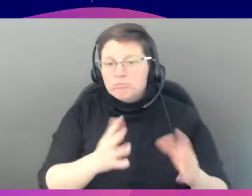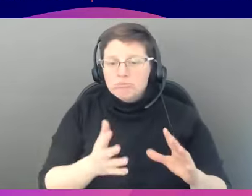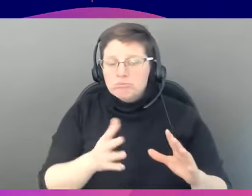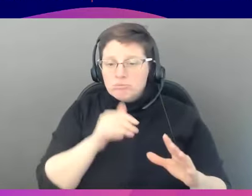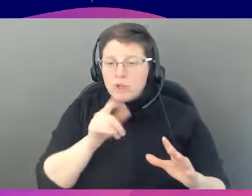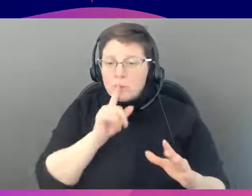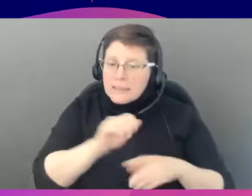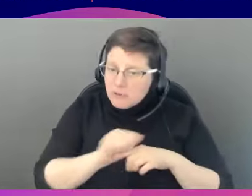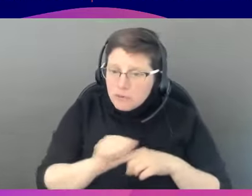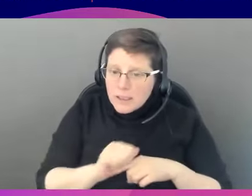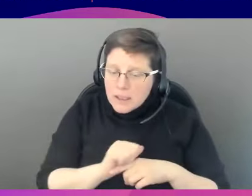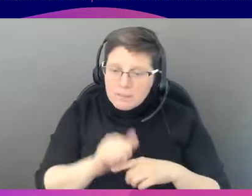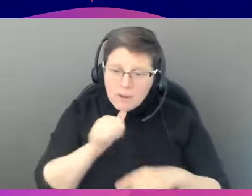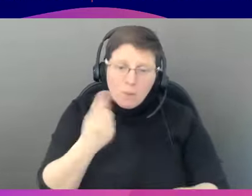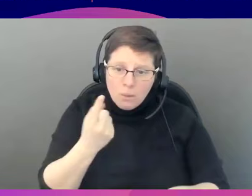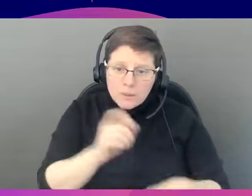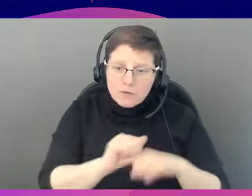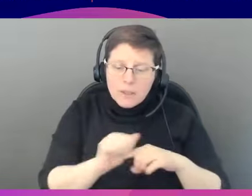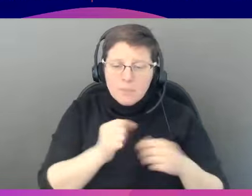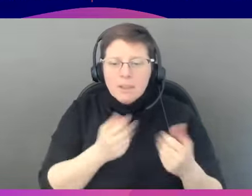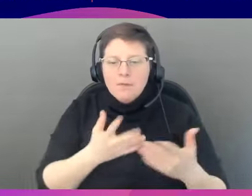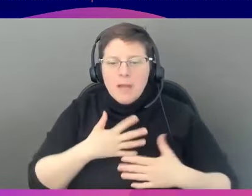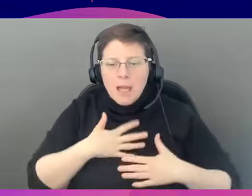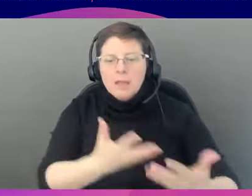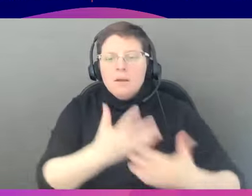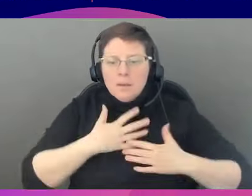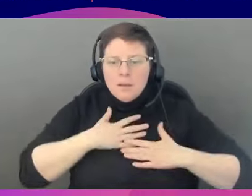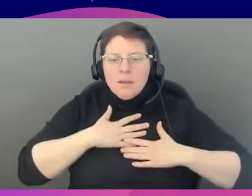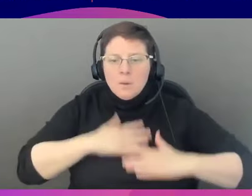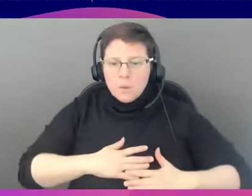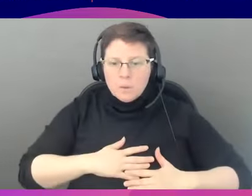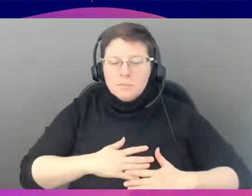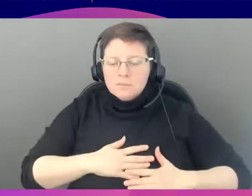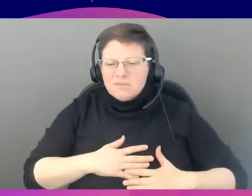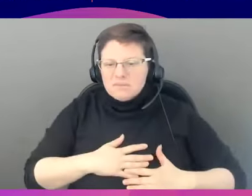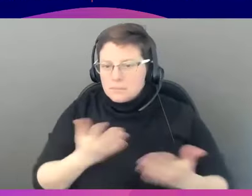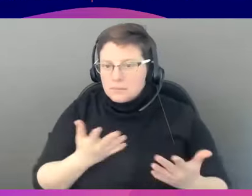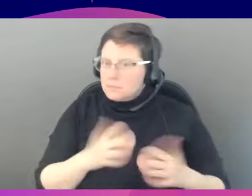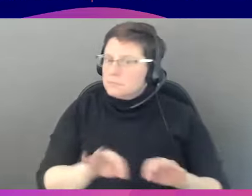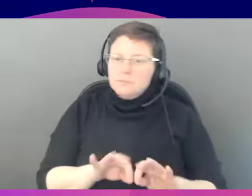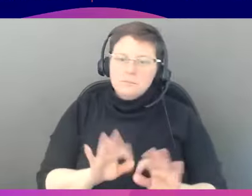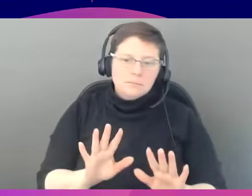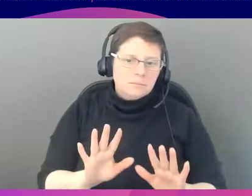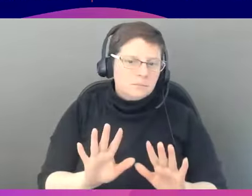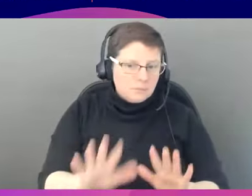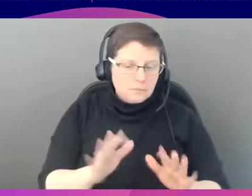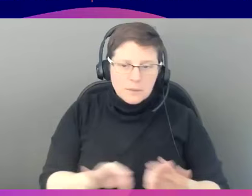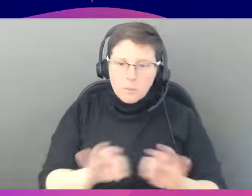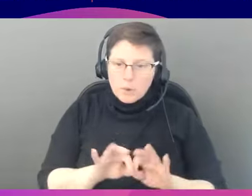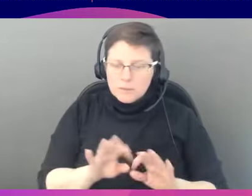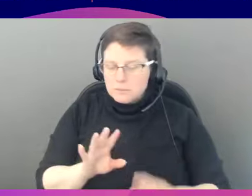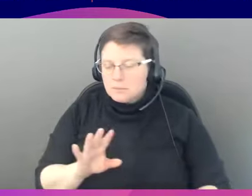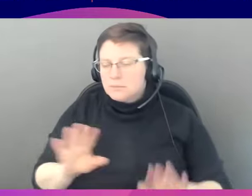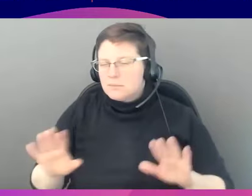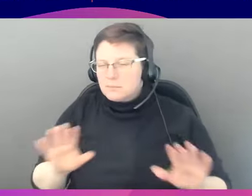not necessarily trained, but they provide that emotional support, which is still extremely profound and